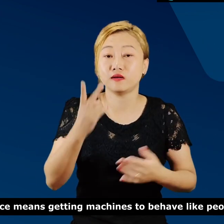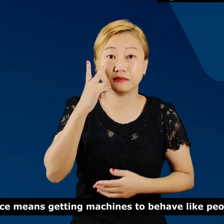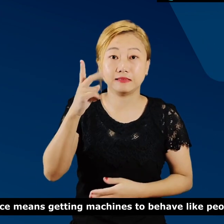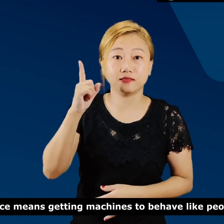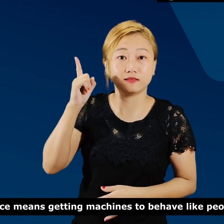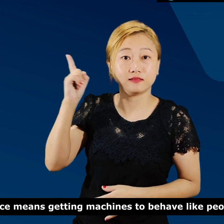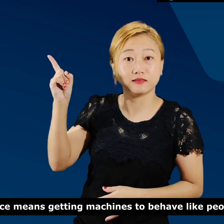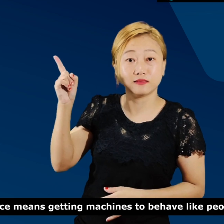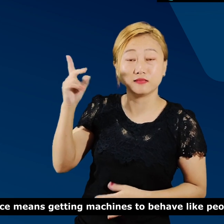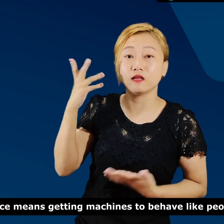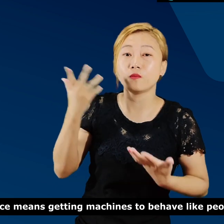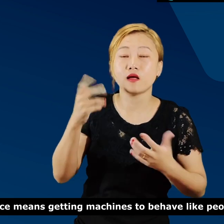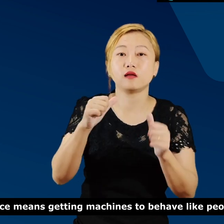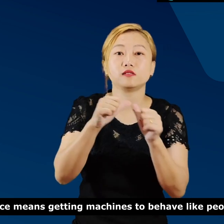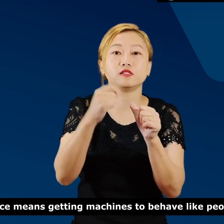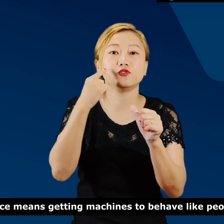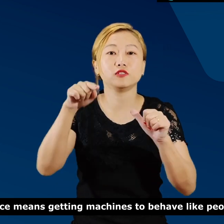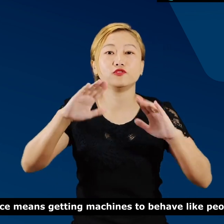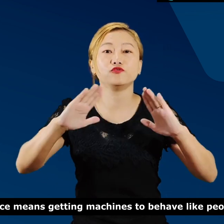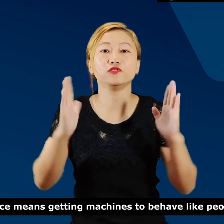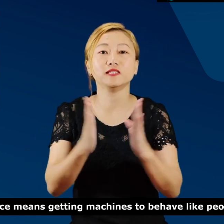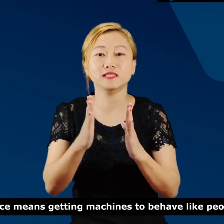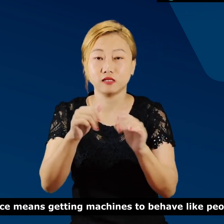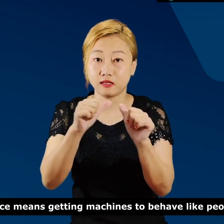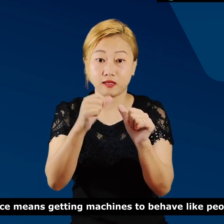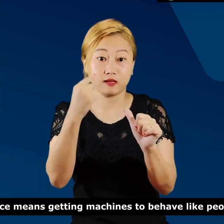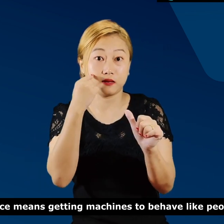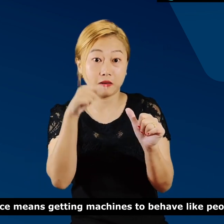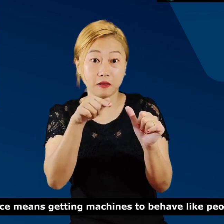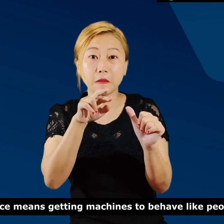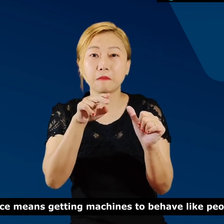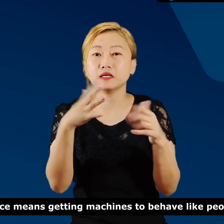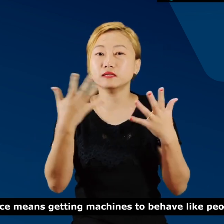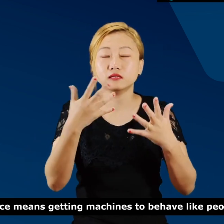AI, artificial intelligence means getting machines to behave like people.